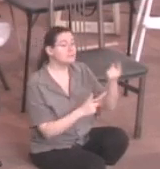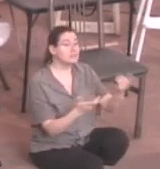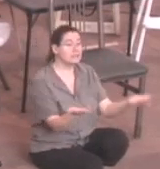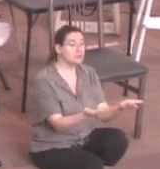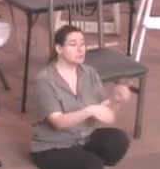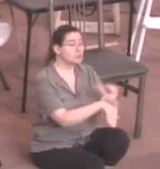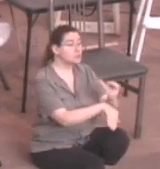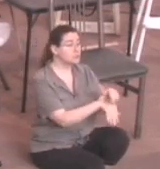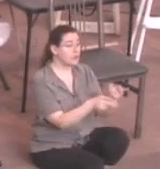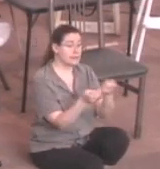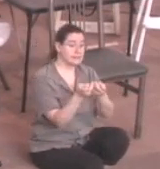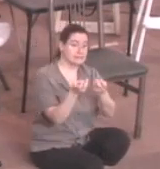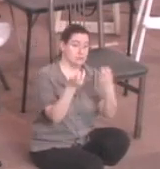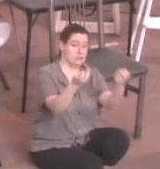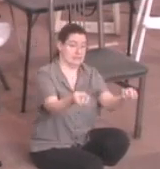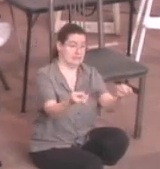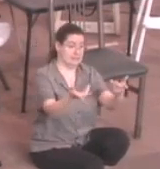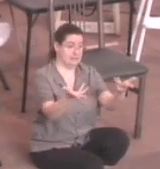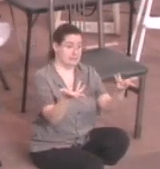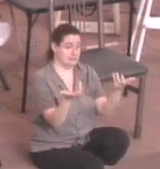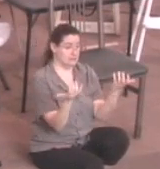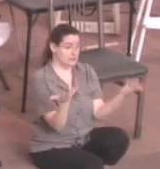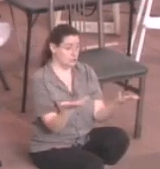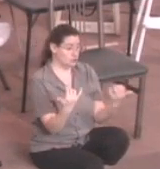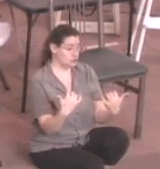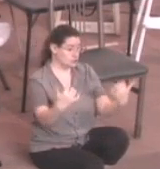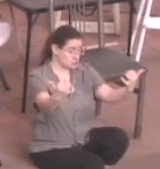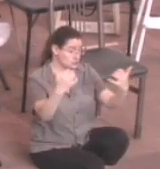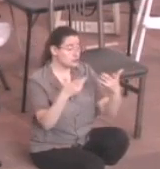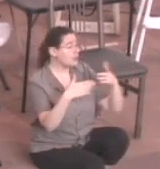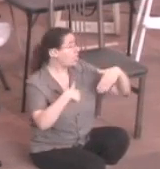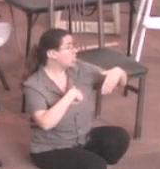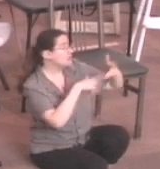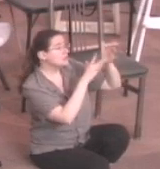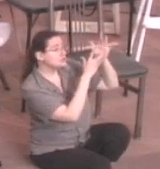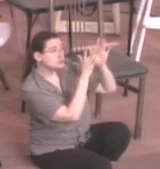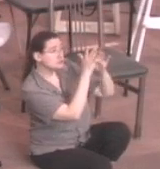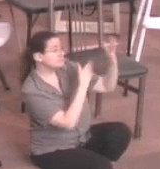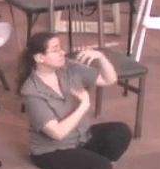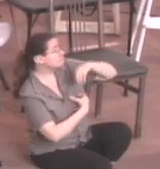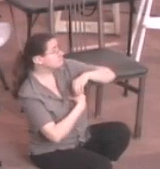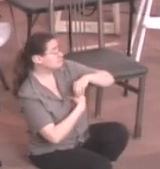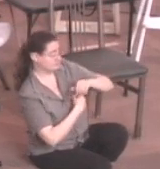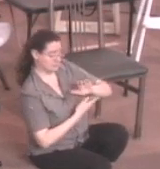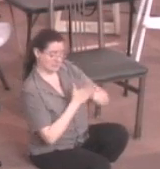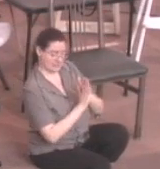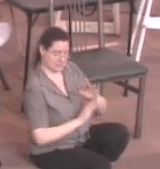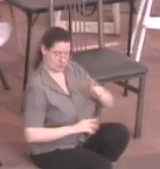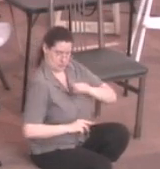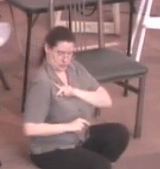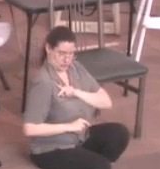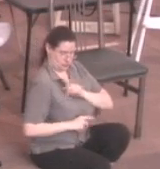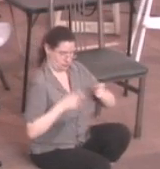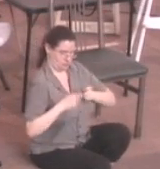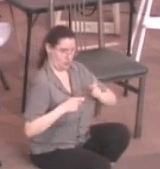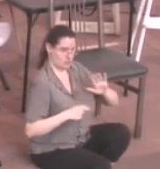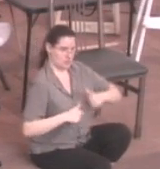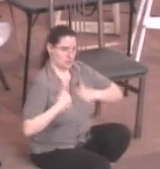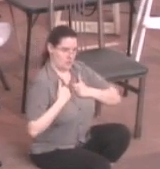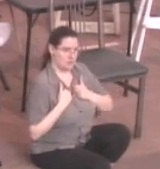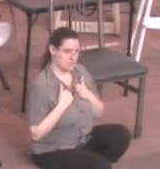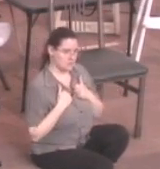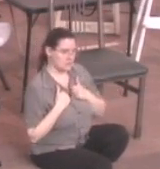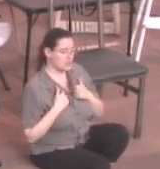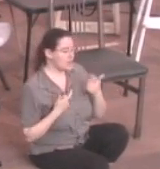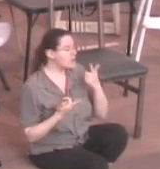tonight that has never asked Jesus Christ to be their personal Lord and Savior, Father, I pray tonight they would just say